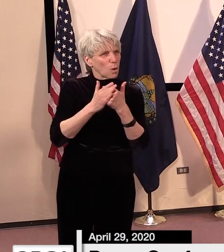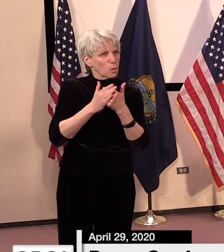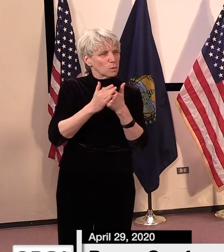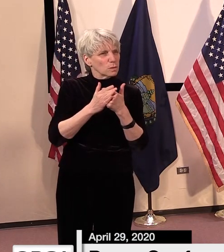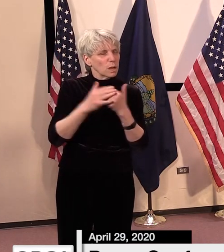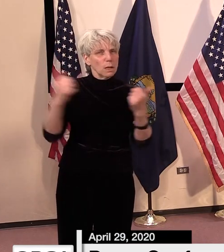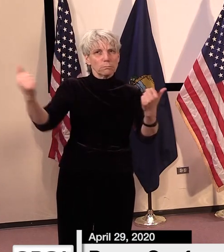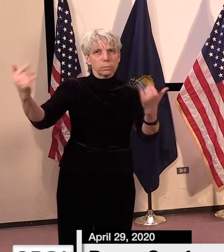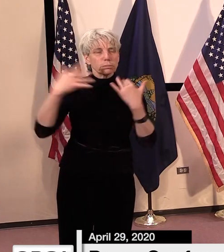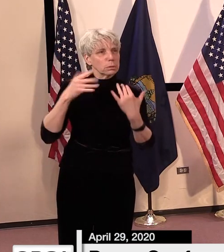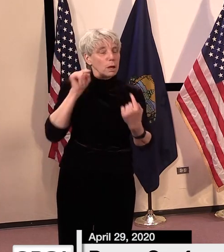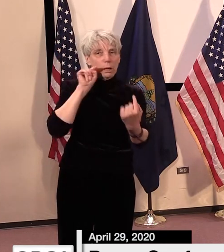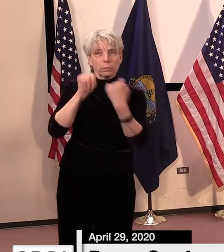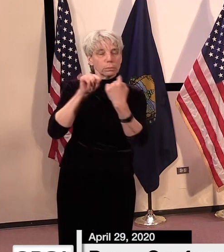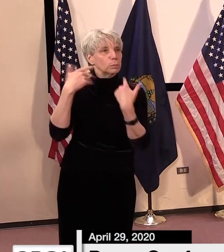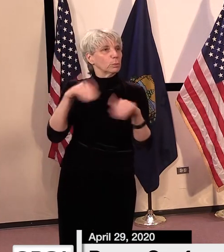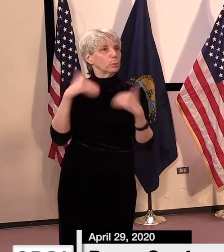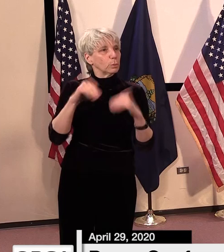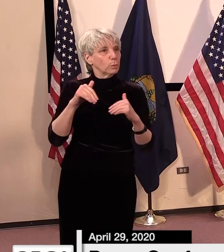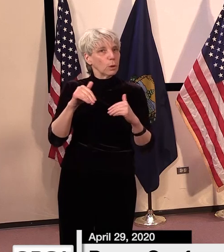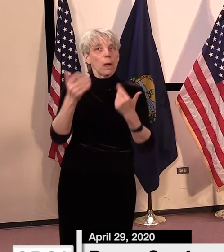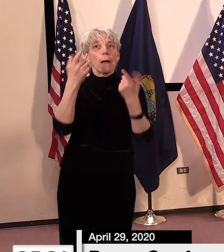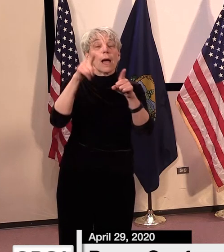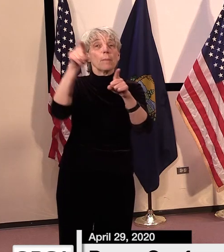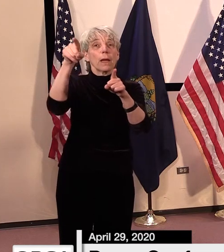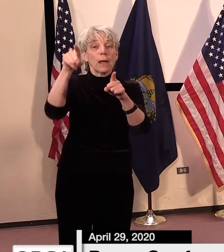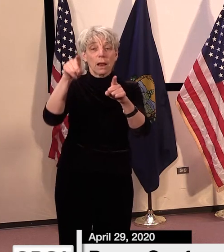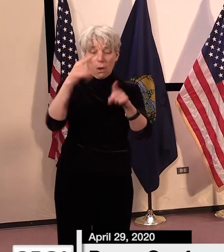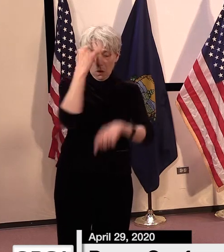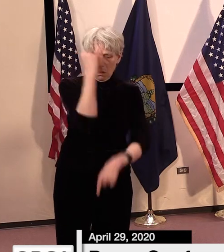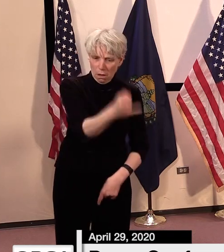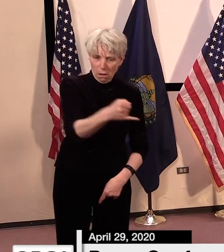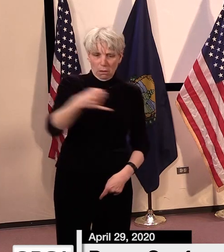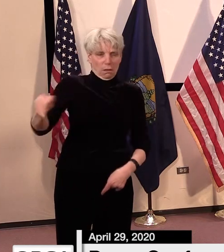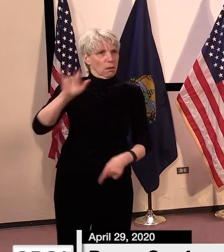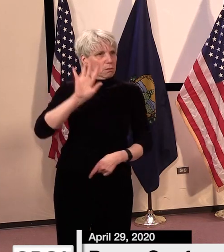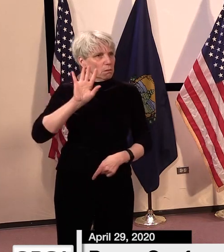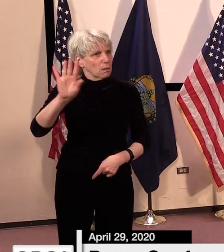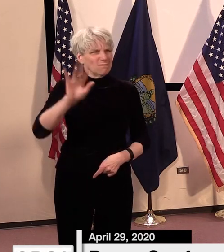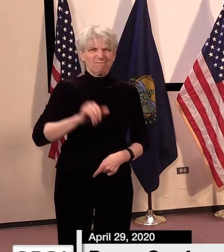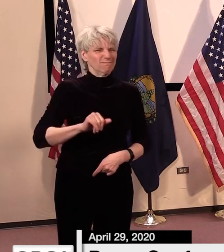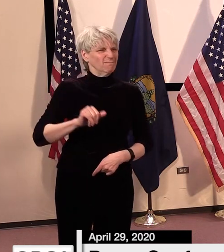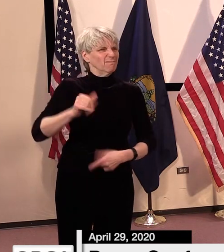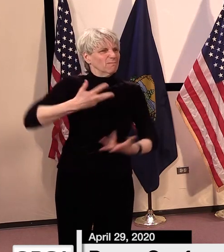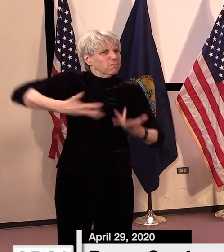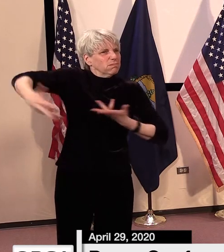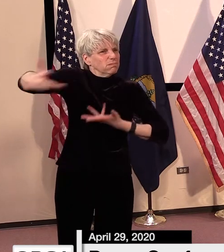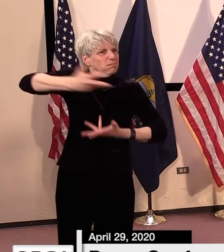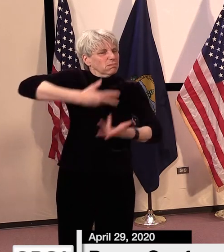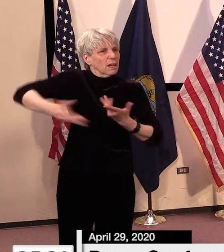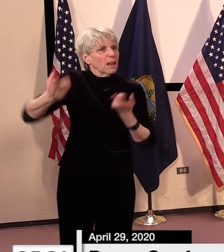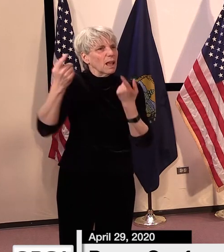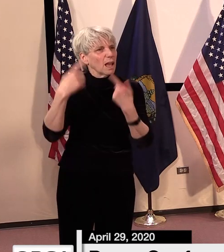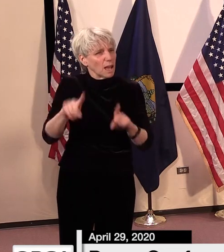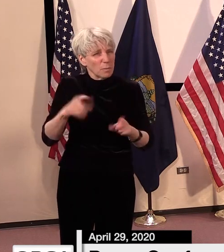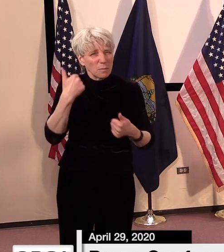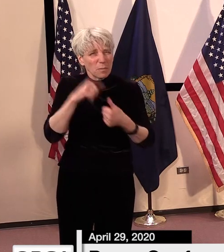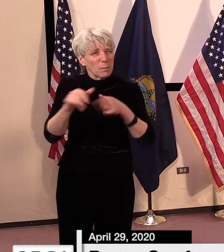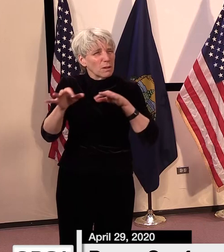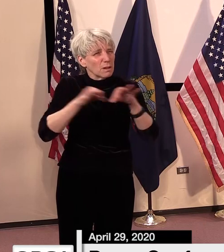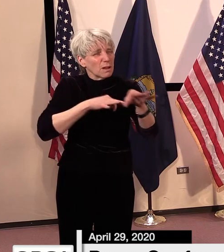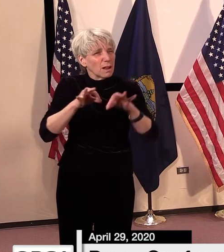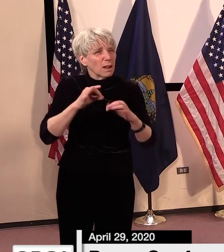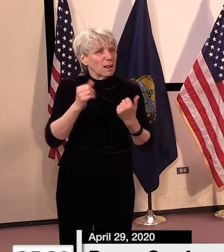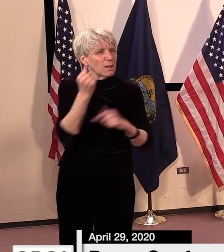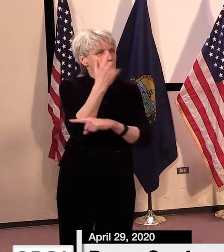have ramifications here. And that's what, my biggest fear is that we'll have a few of those embers come into the state